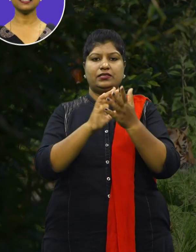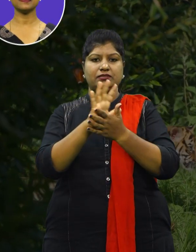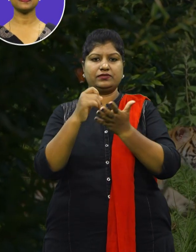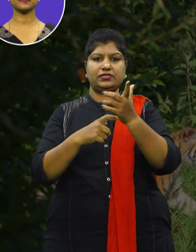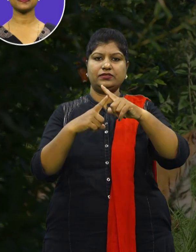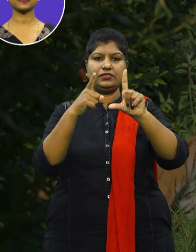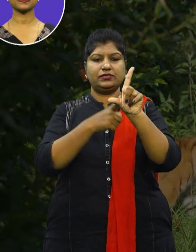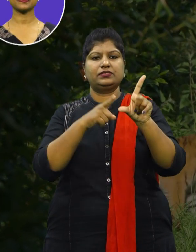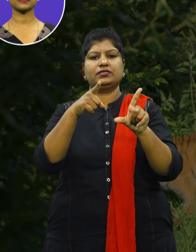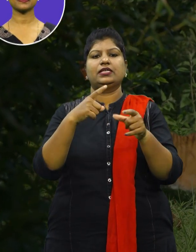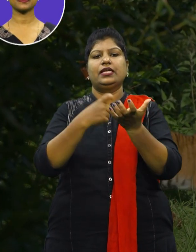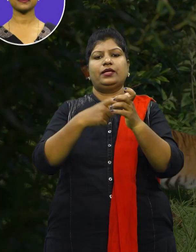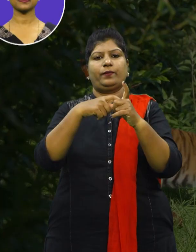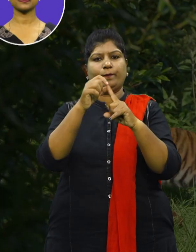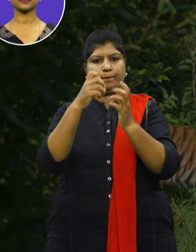2019,